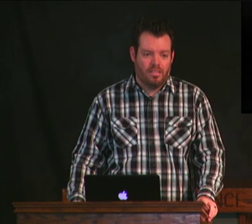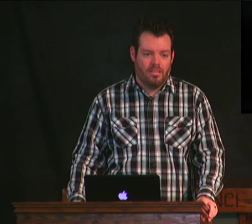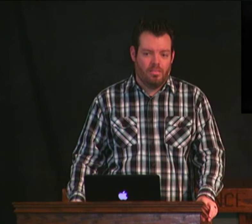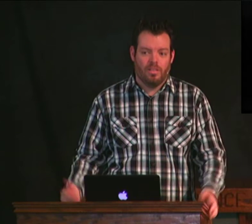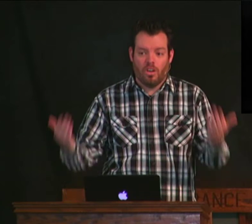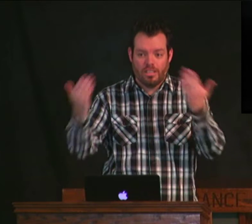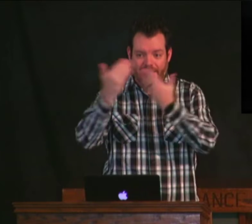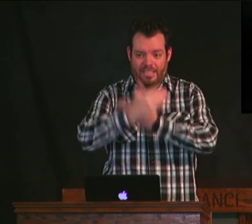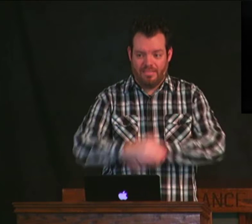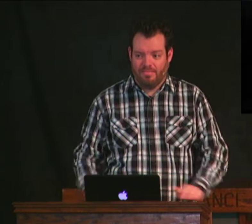but darkness.